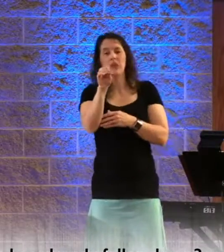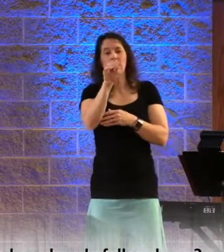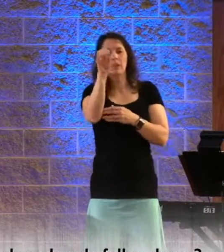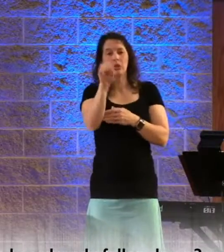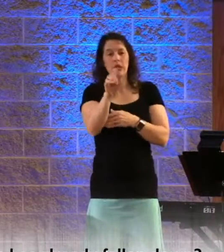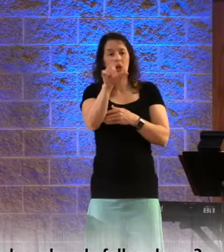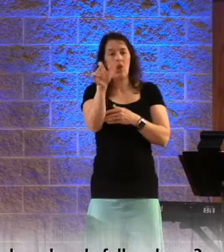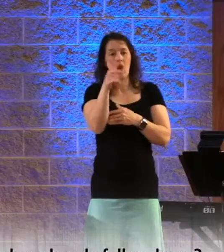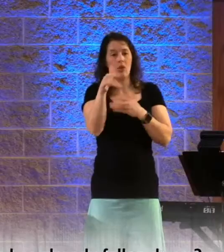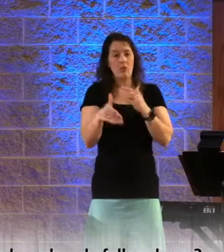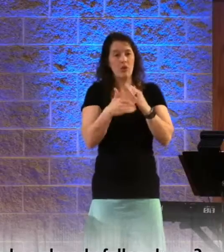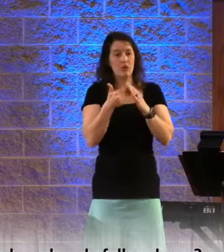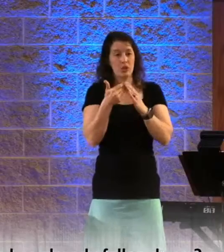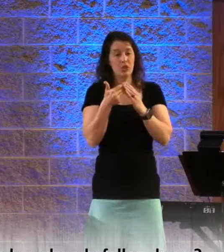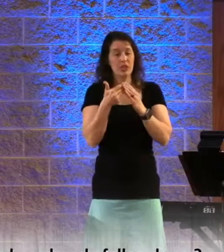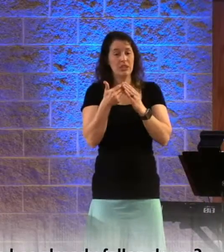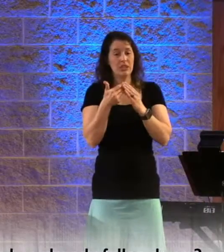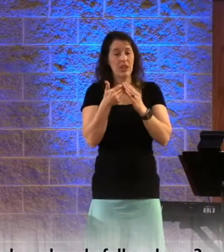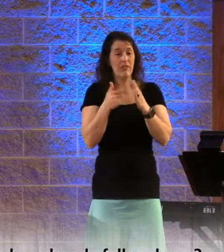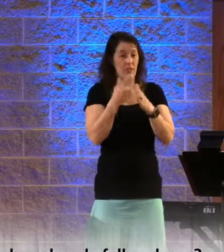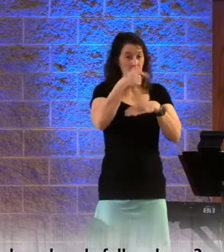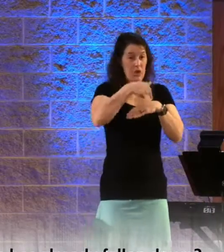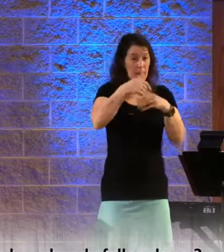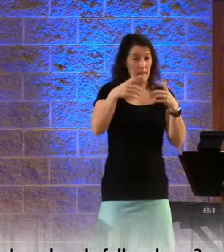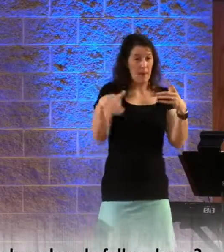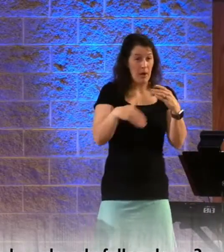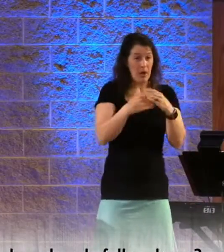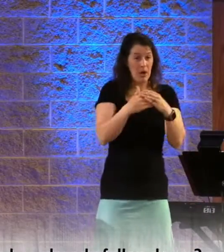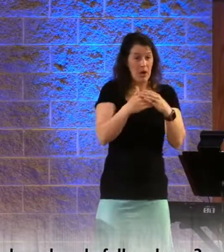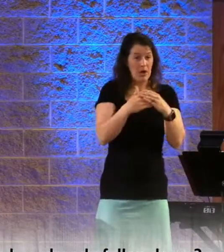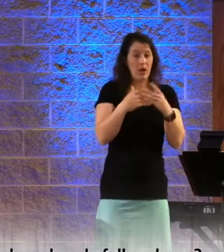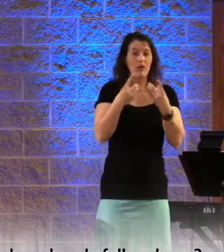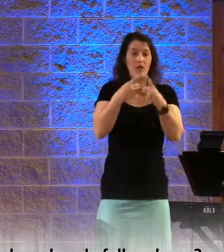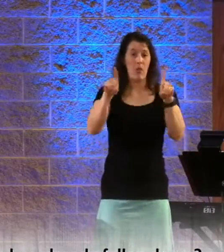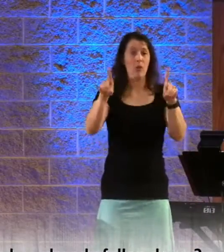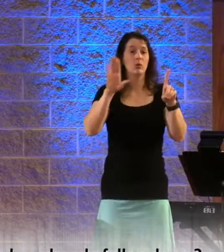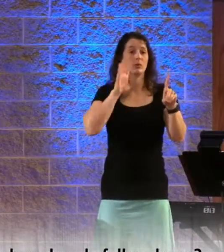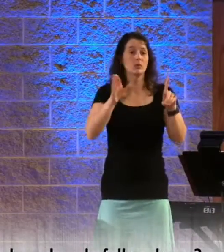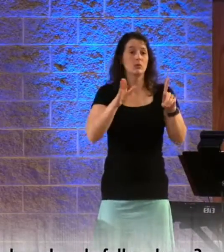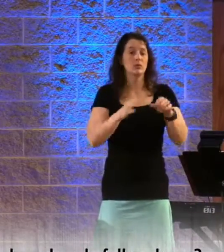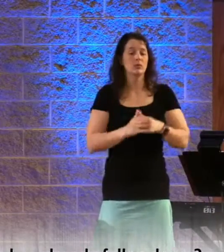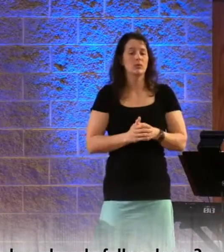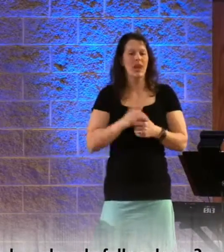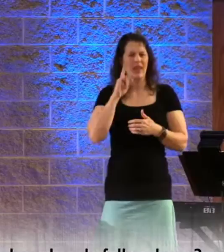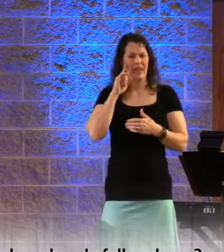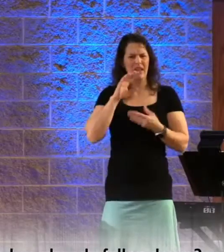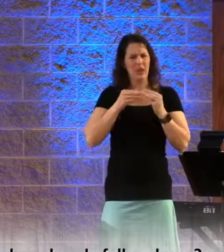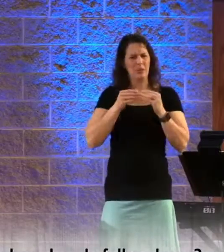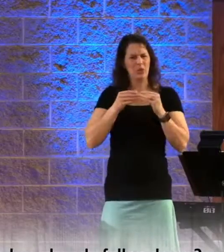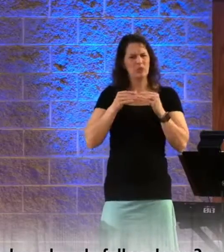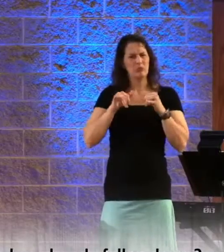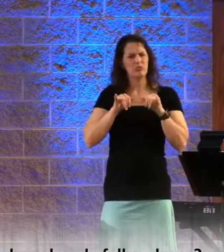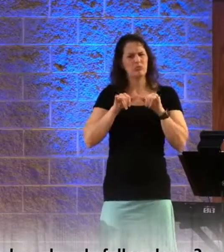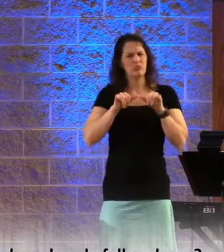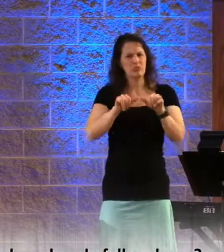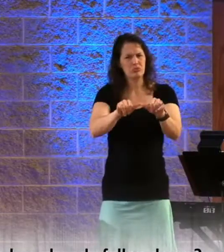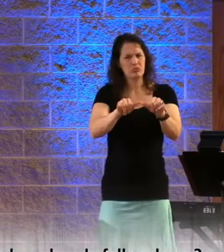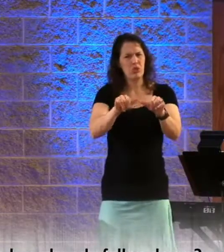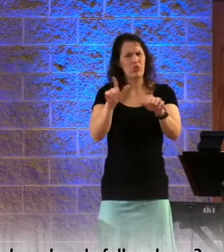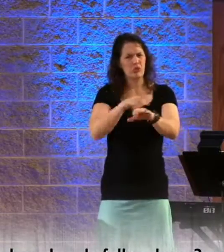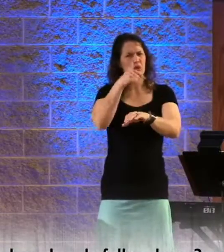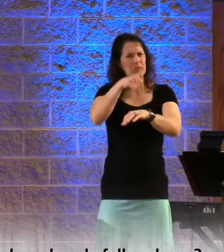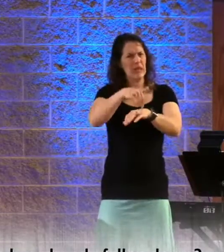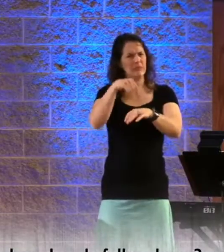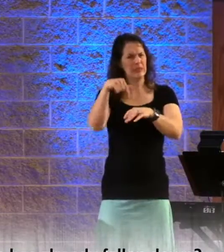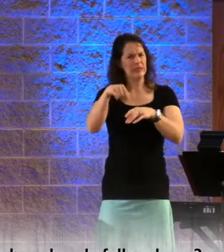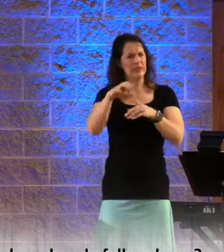all marriages, first-time marriages, are ending in divorce. I think those have been the numbers for quite a long time in our culture. It hasn't